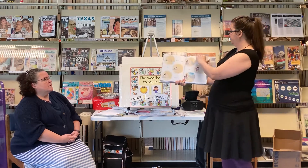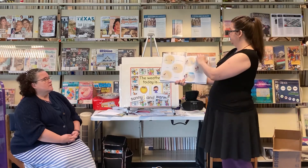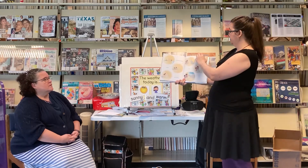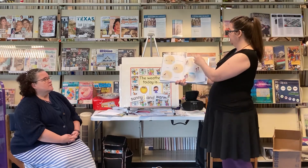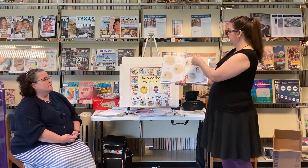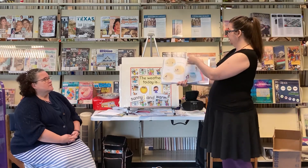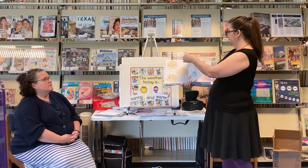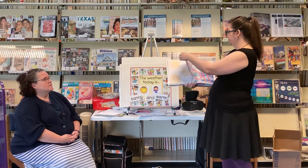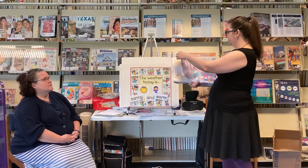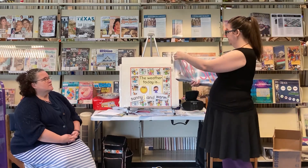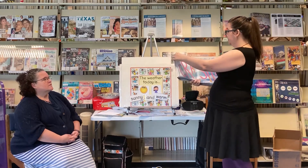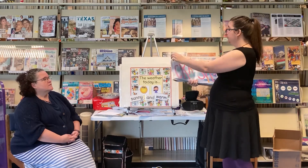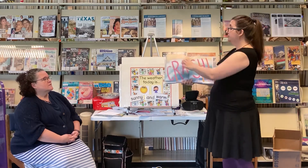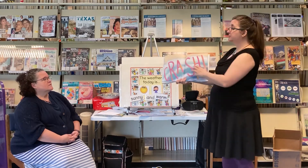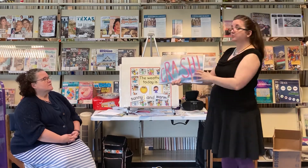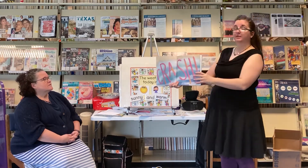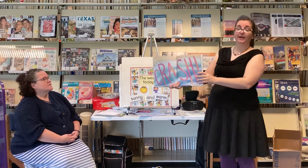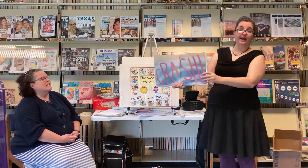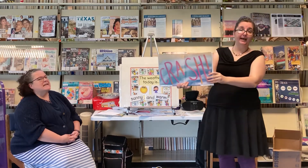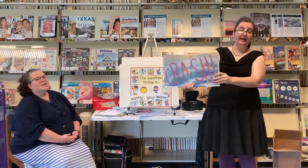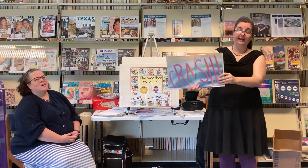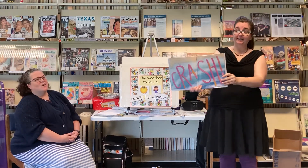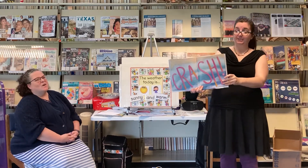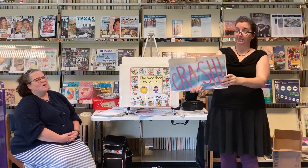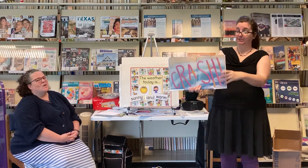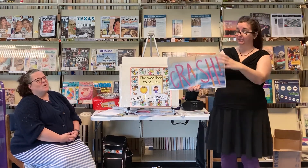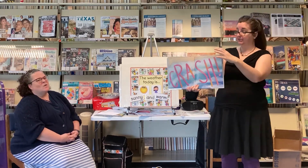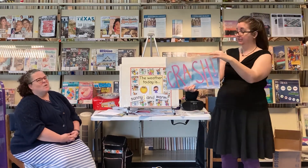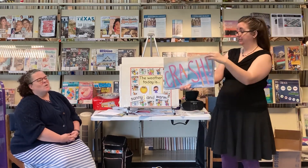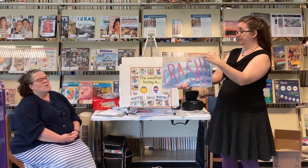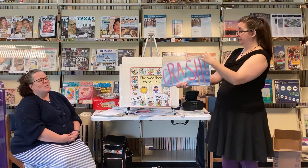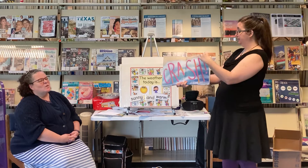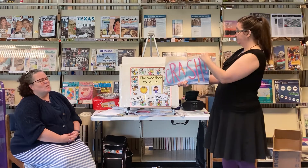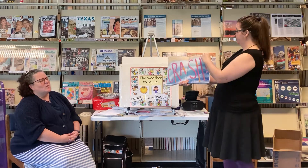The big wave. Crash! Oh.